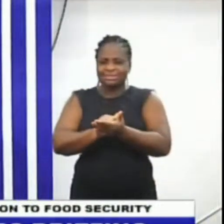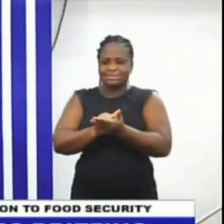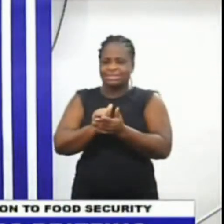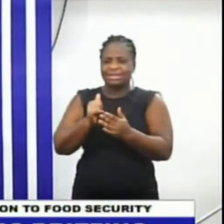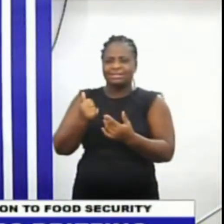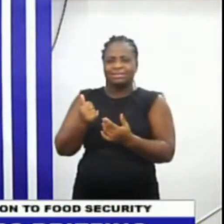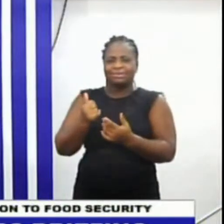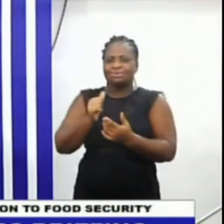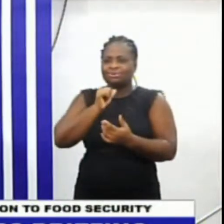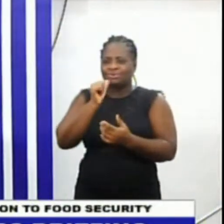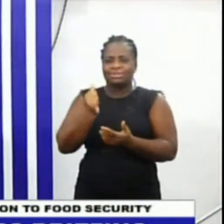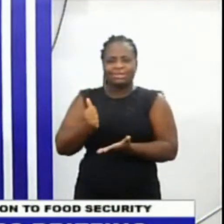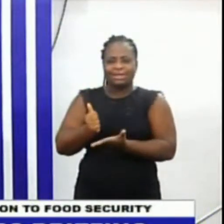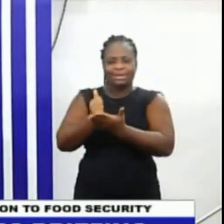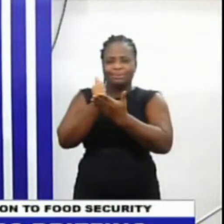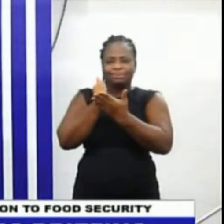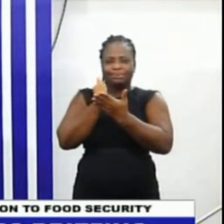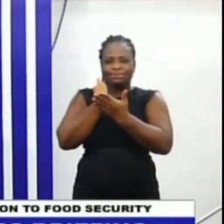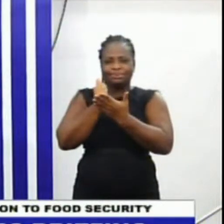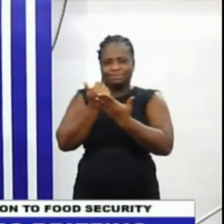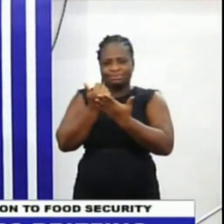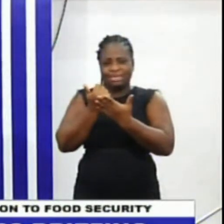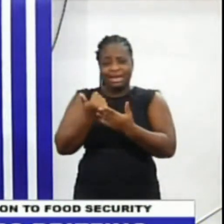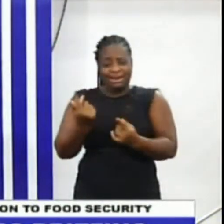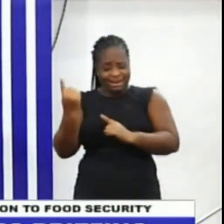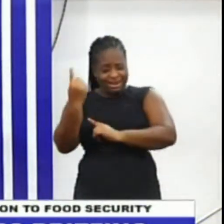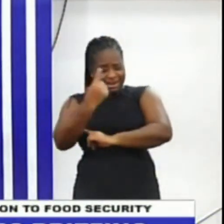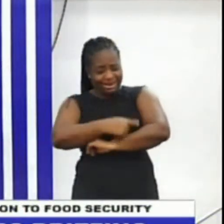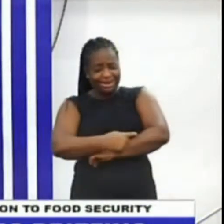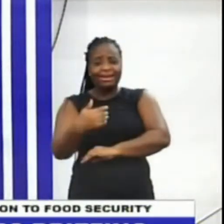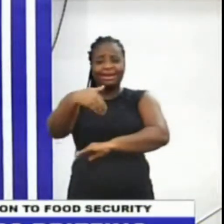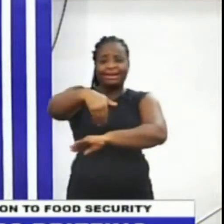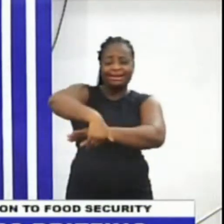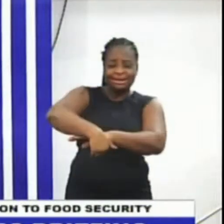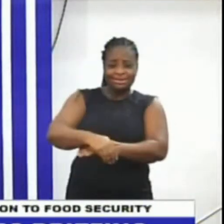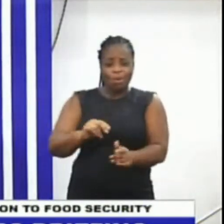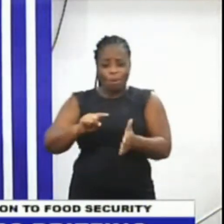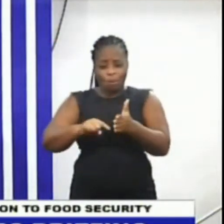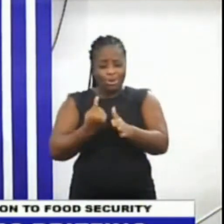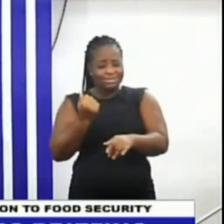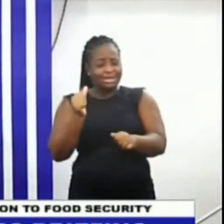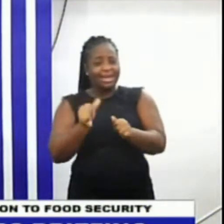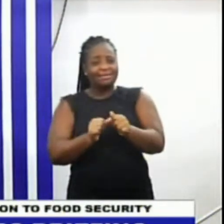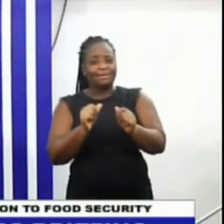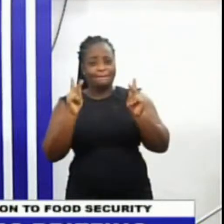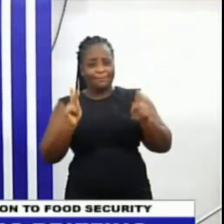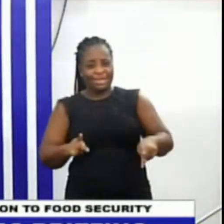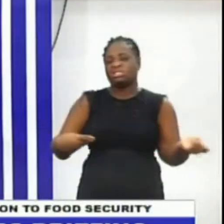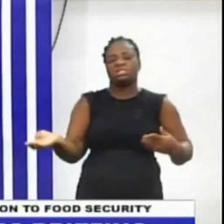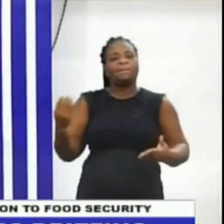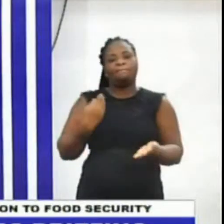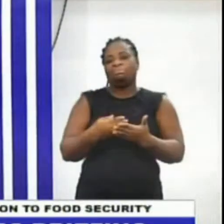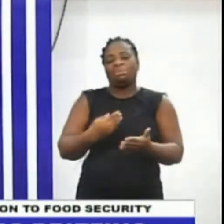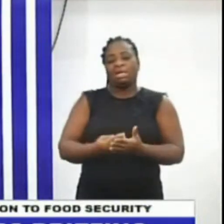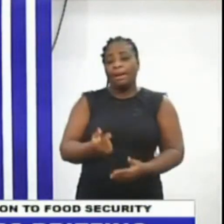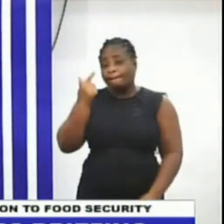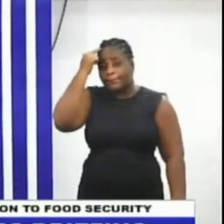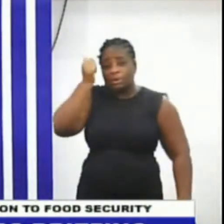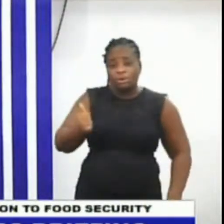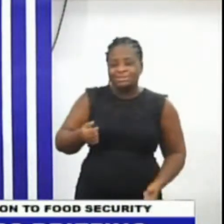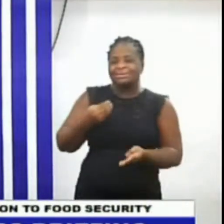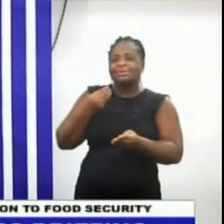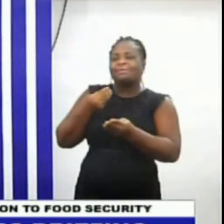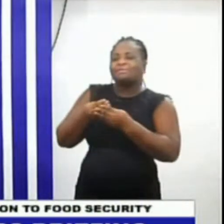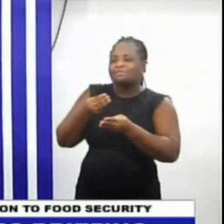situation. And like night and day, once everybody comes back to normality, the stocks will